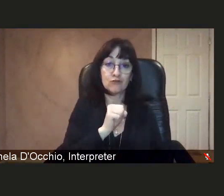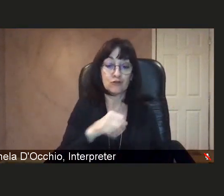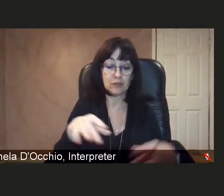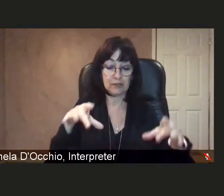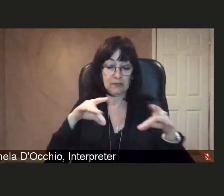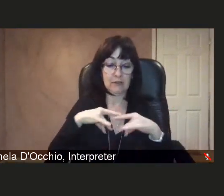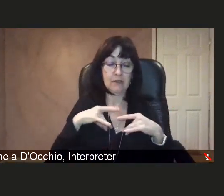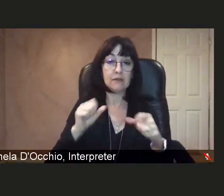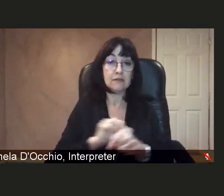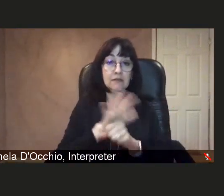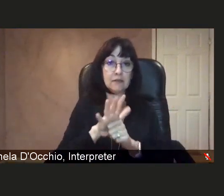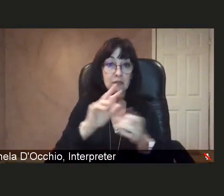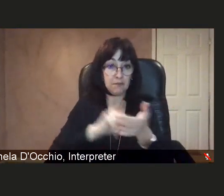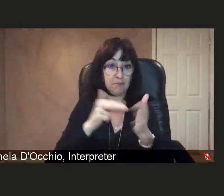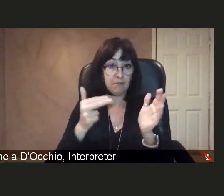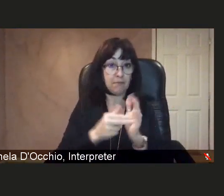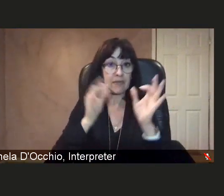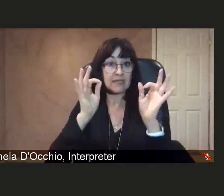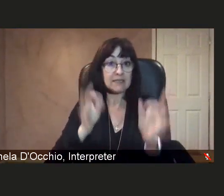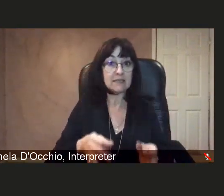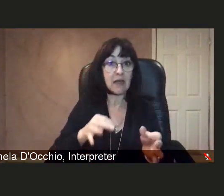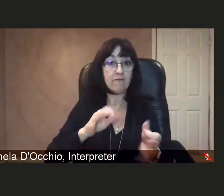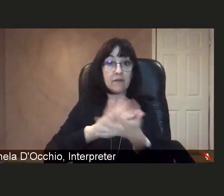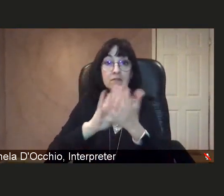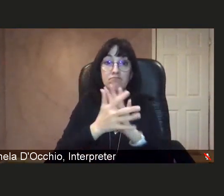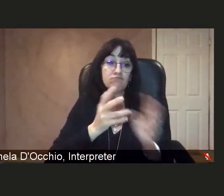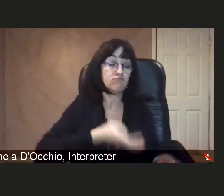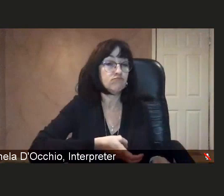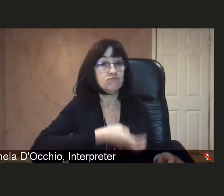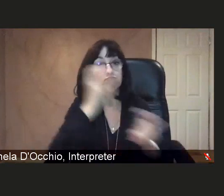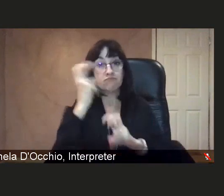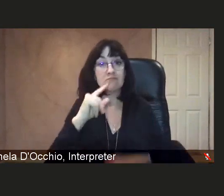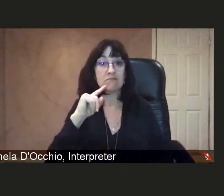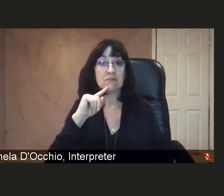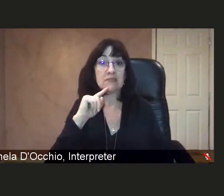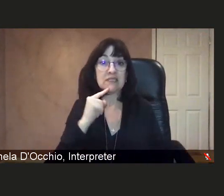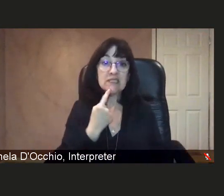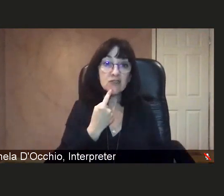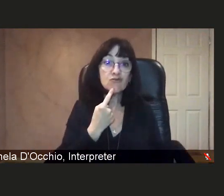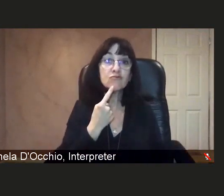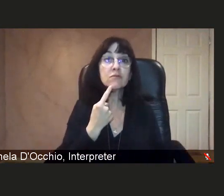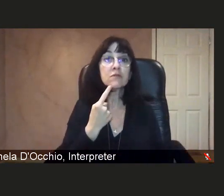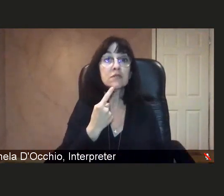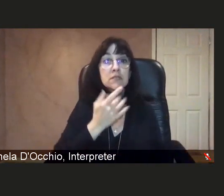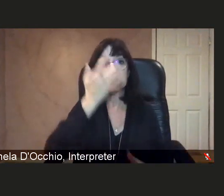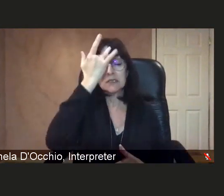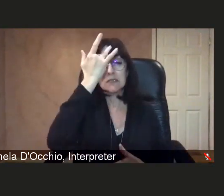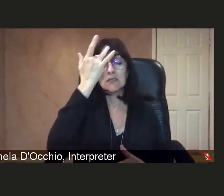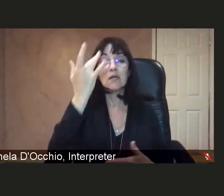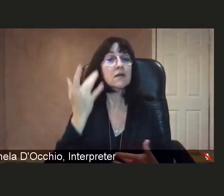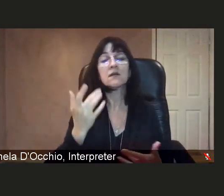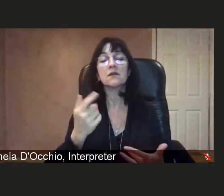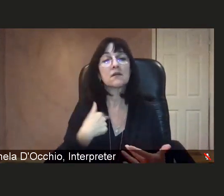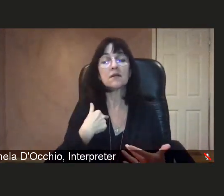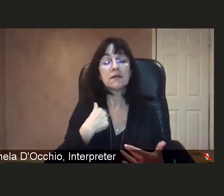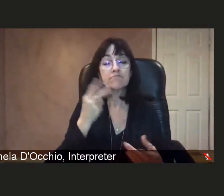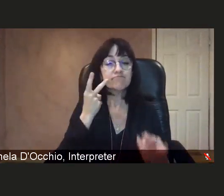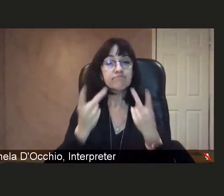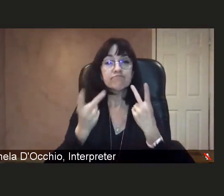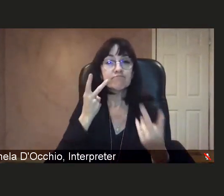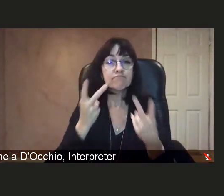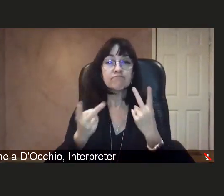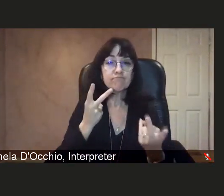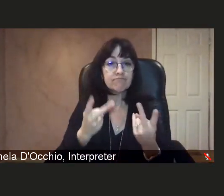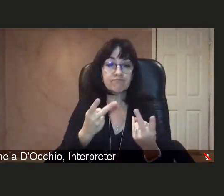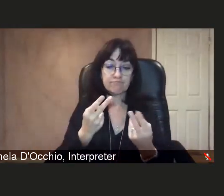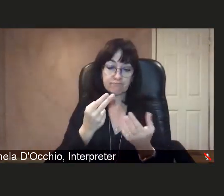the virus. But what we have found, and the CDC has recently published, is that those who move through